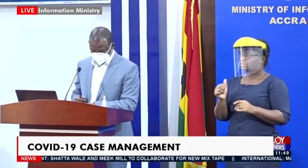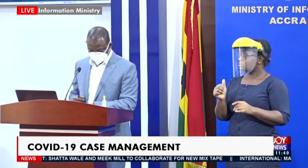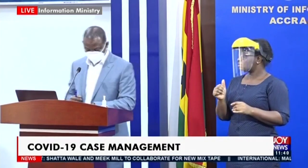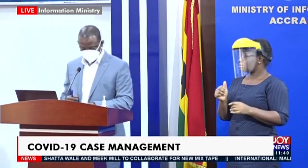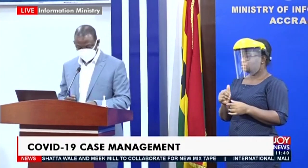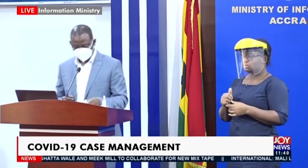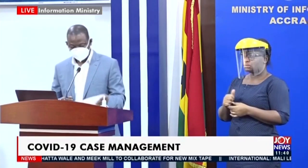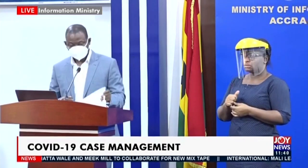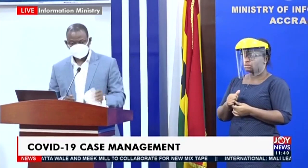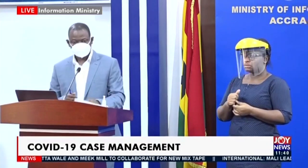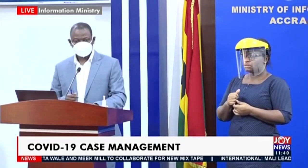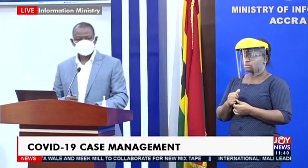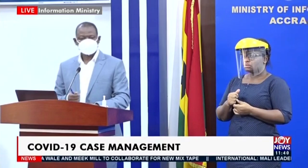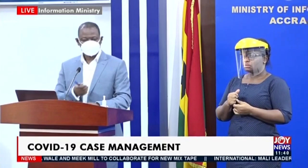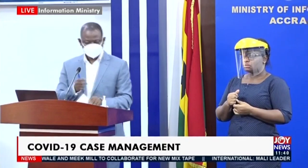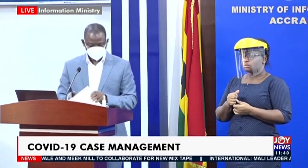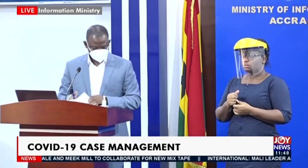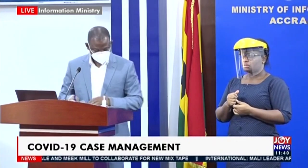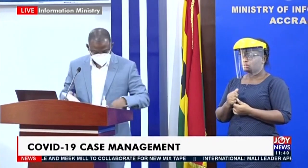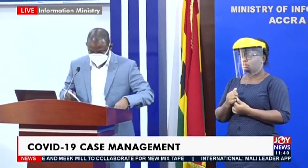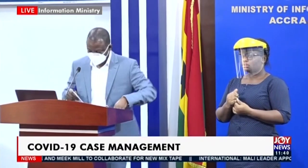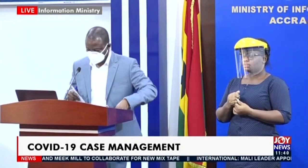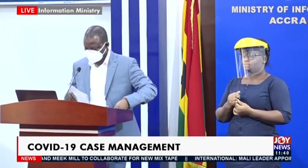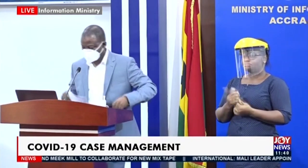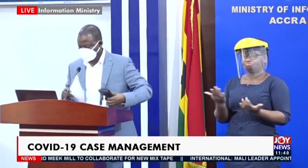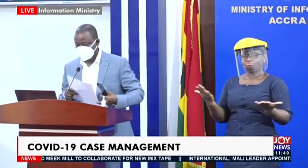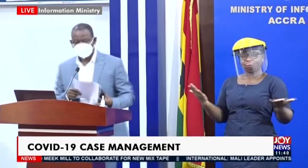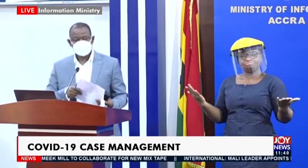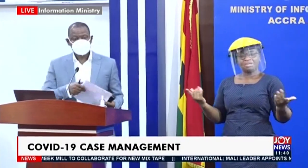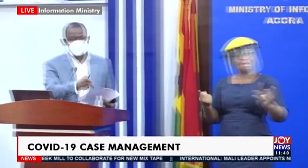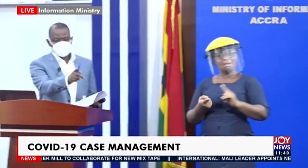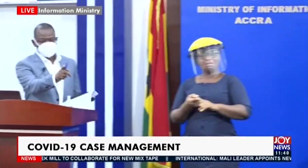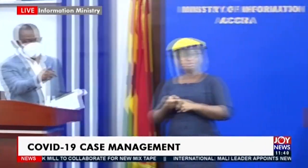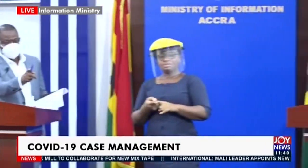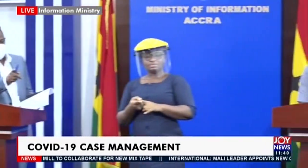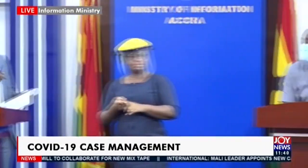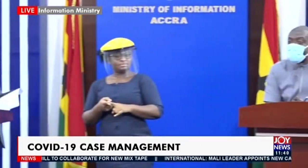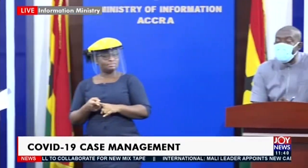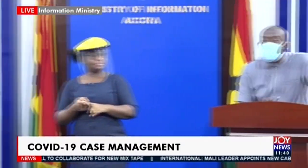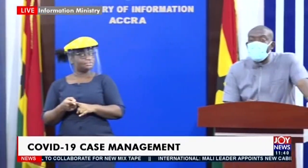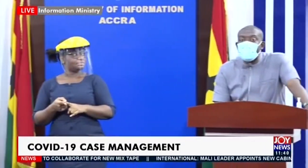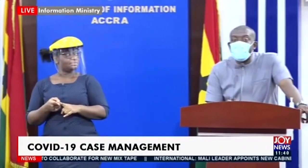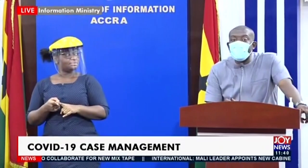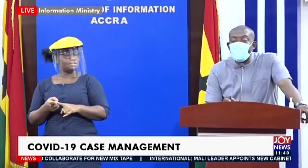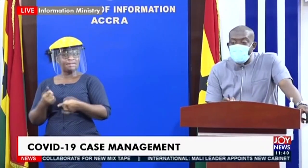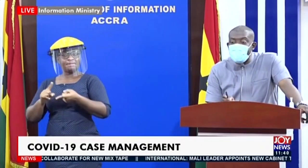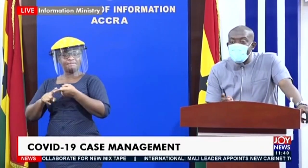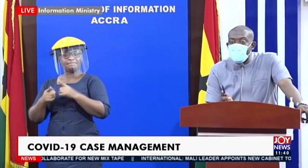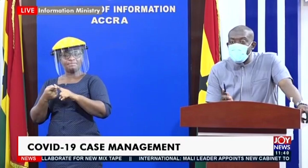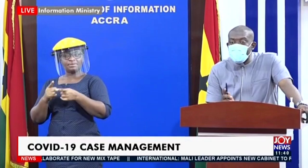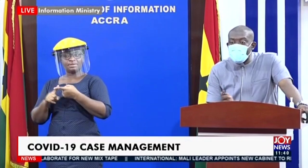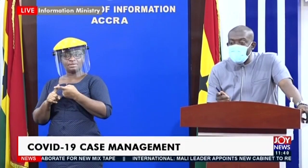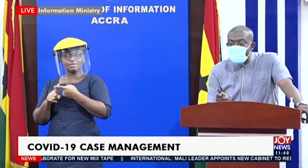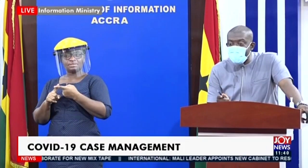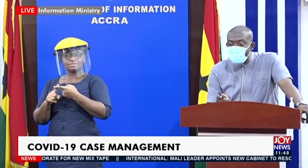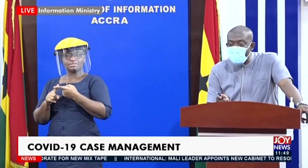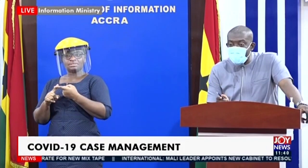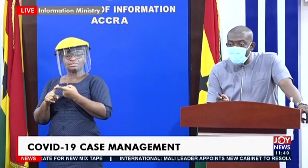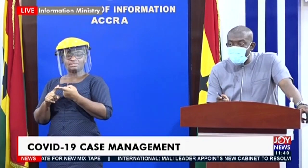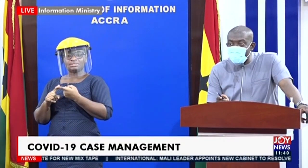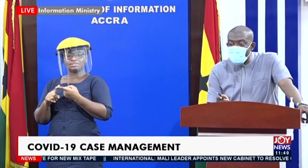much. Thank you, Doc. And colleagues, we will draw down the curtain on our briefing. That's a question.